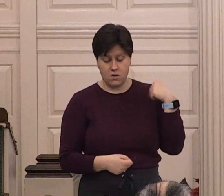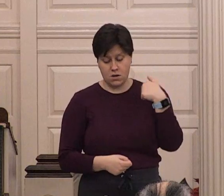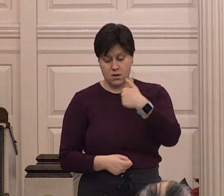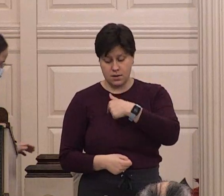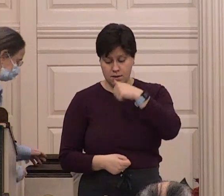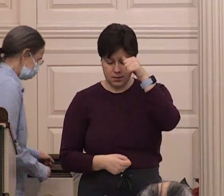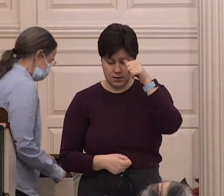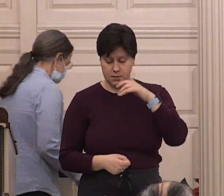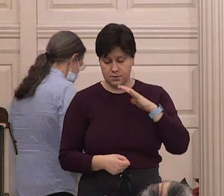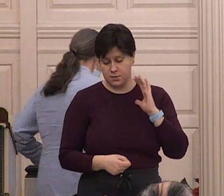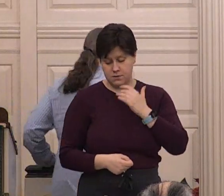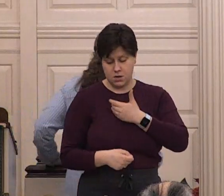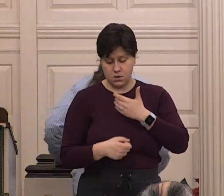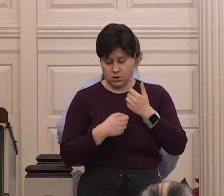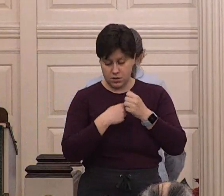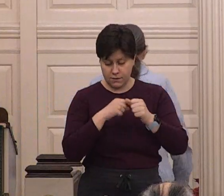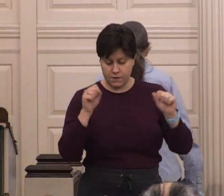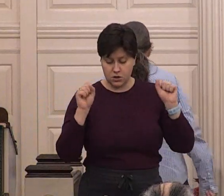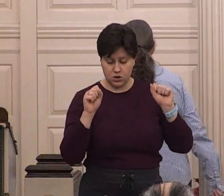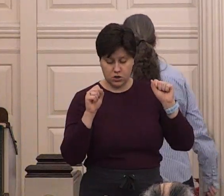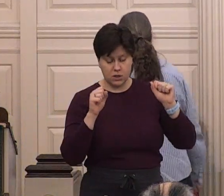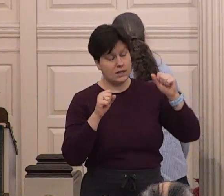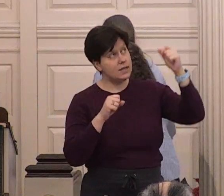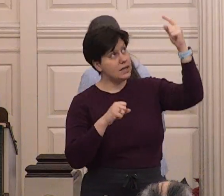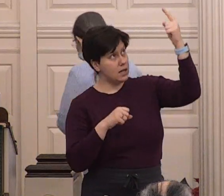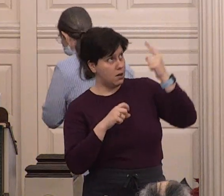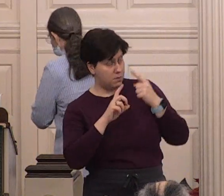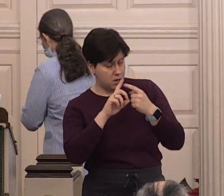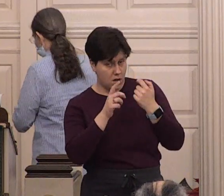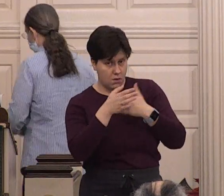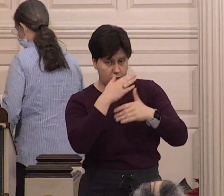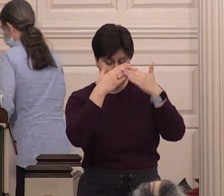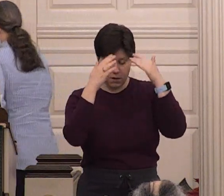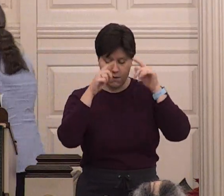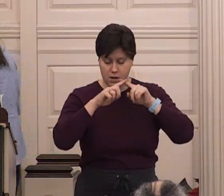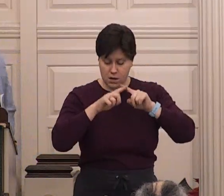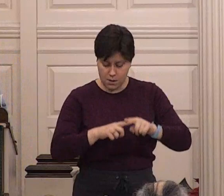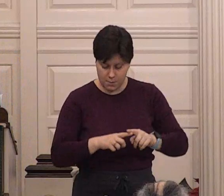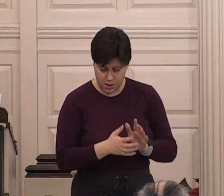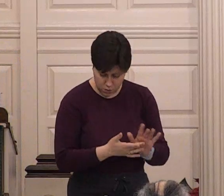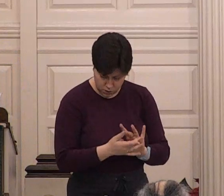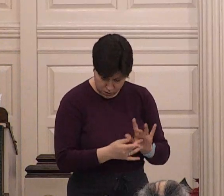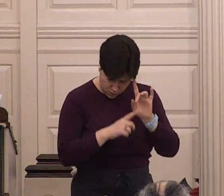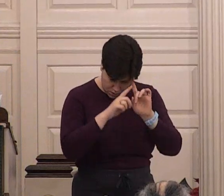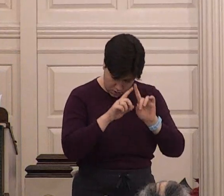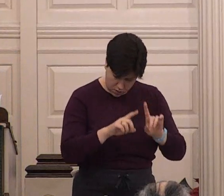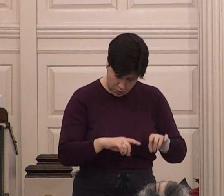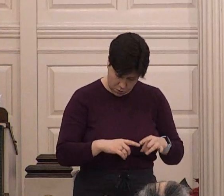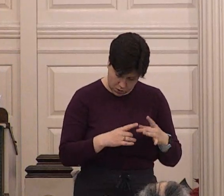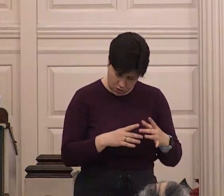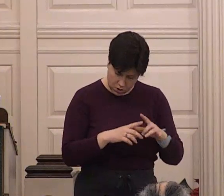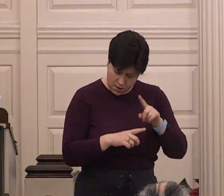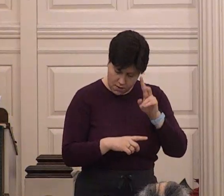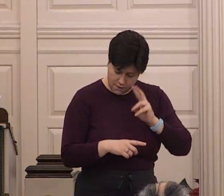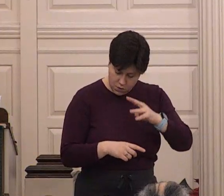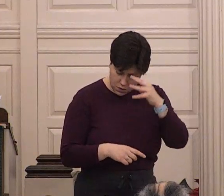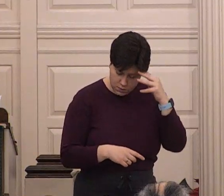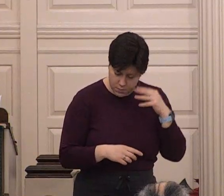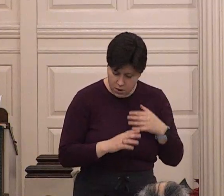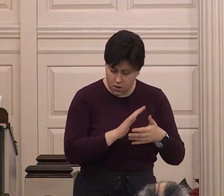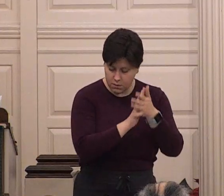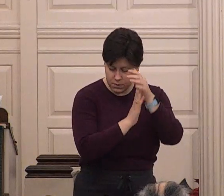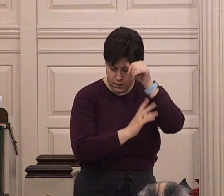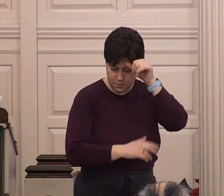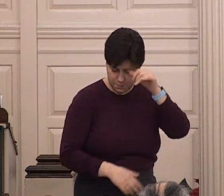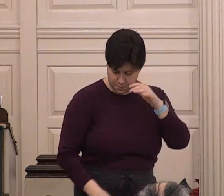us men and for our salvation, he came down from heaven, and by the Holy Spirit was incarnate of